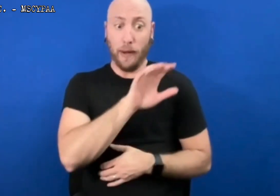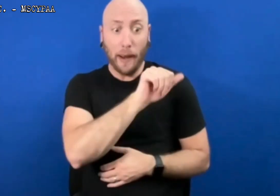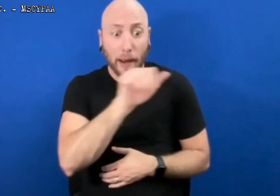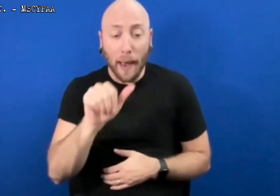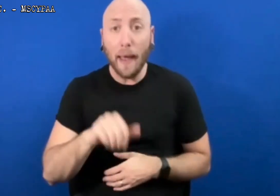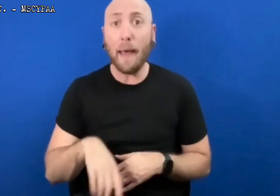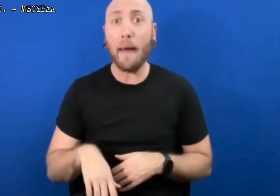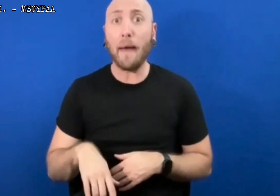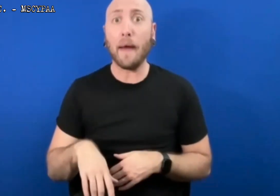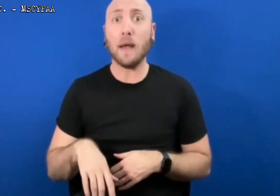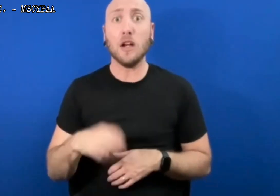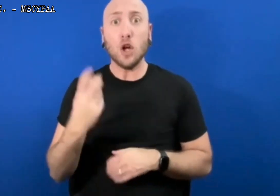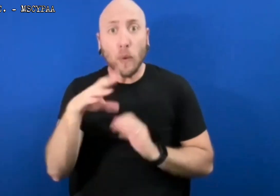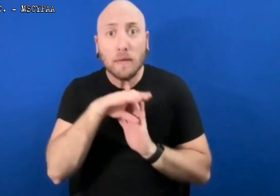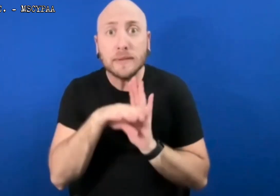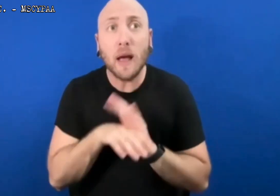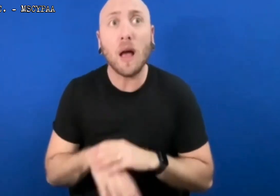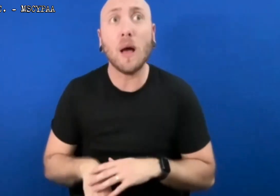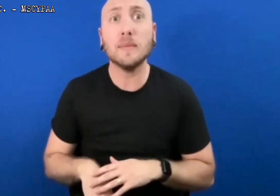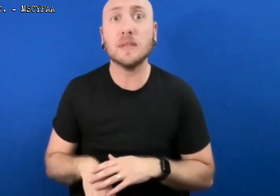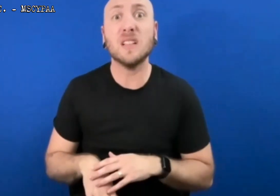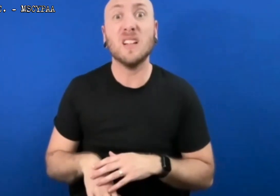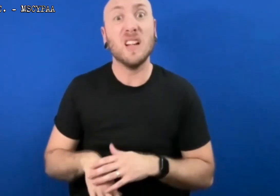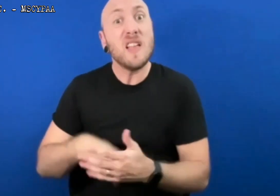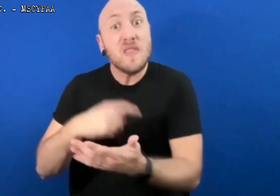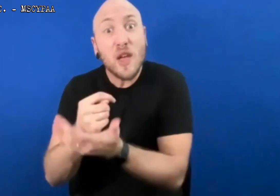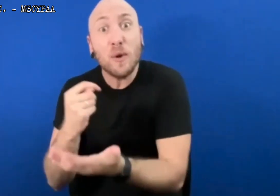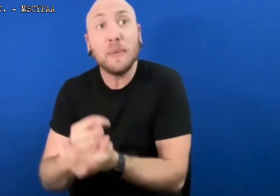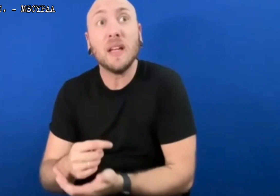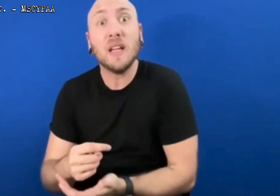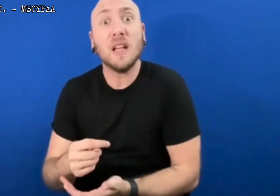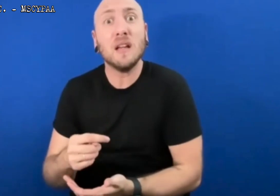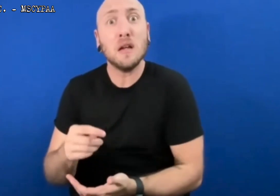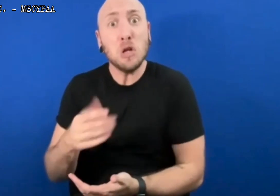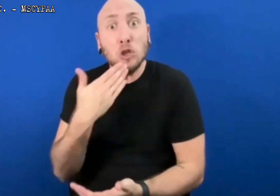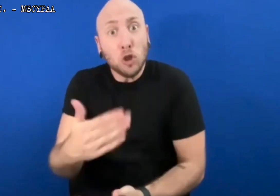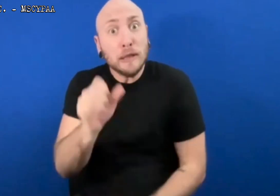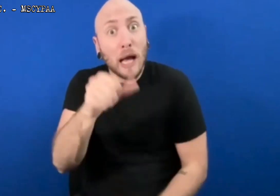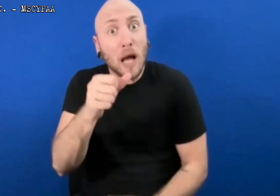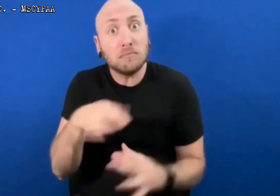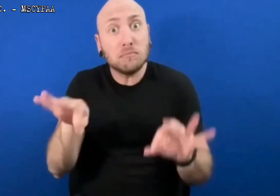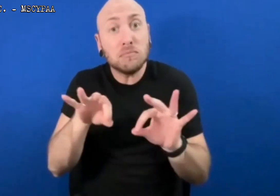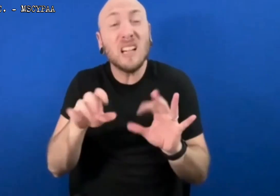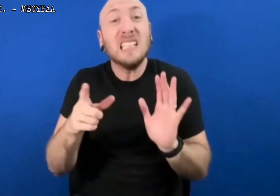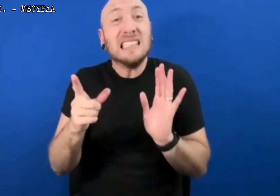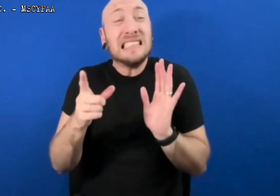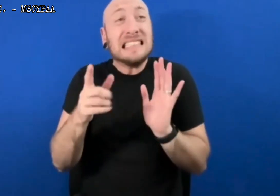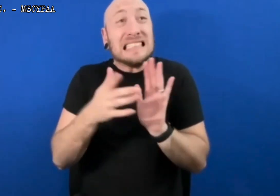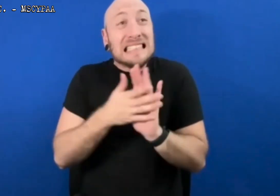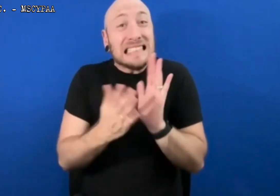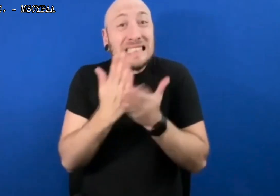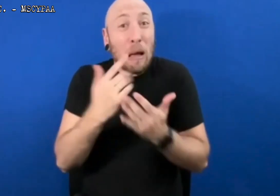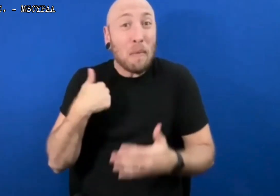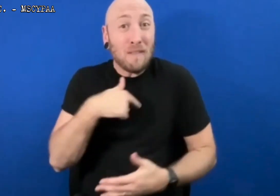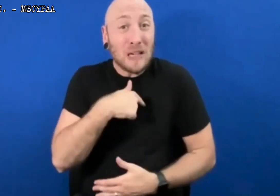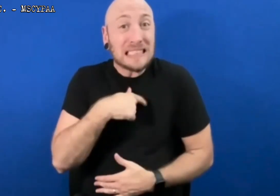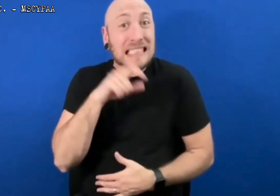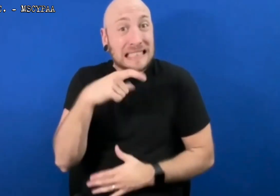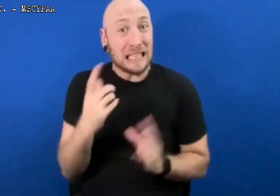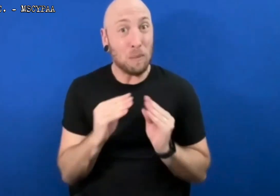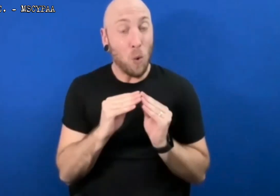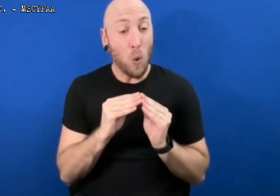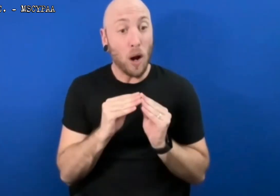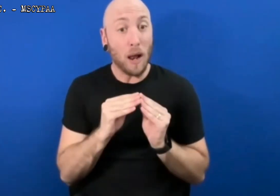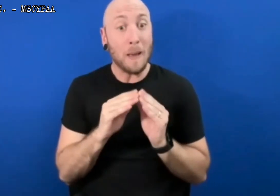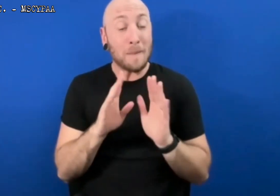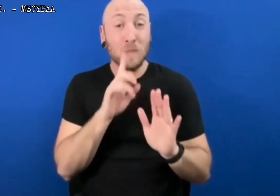is important. But sometimes you need even more than that. Like maybe it's jails, institutions, whatever. So like for me, probation